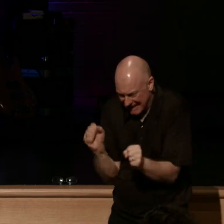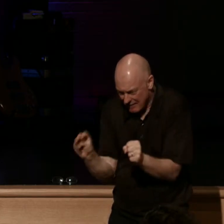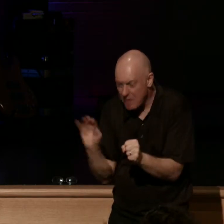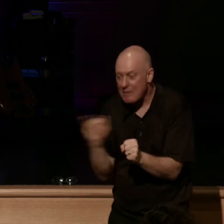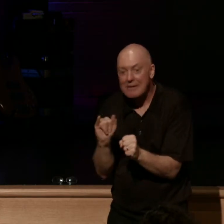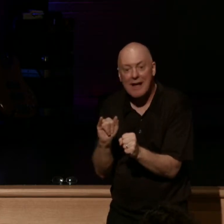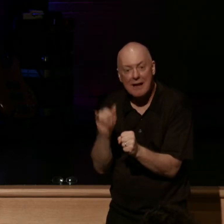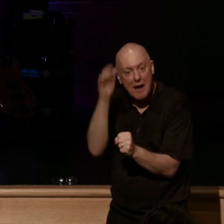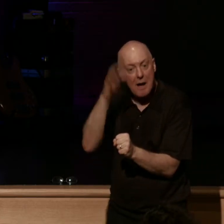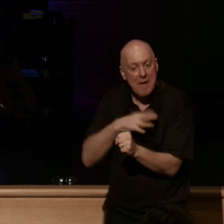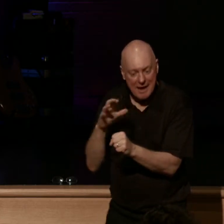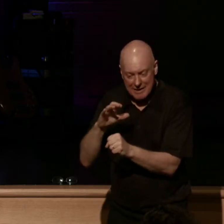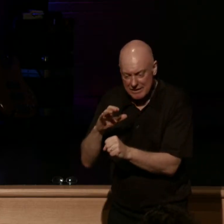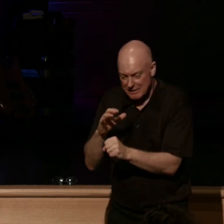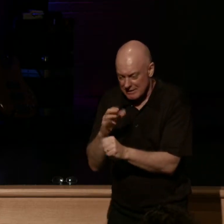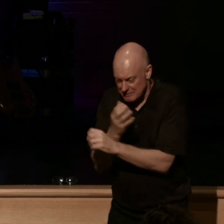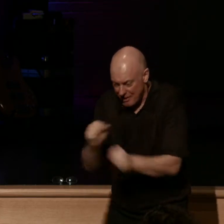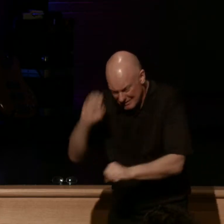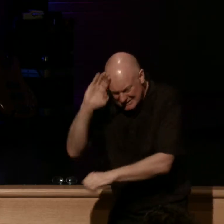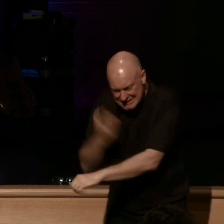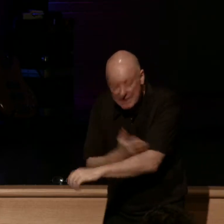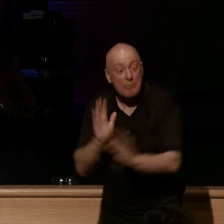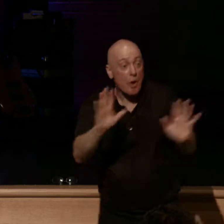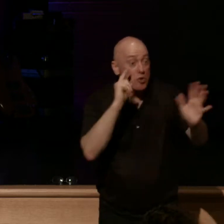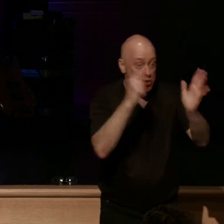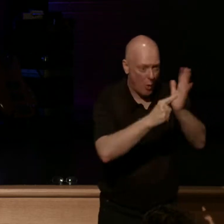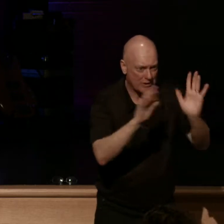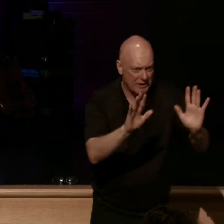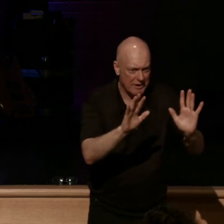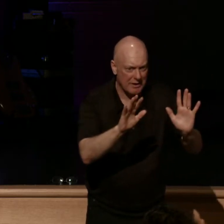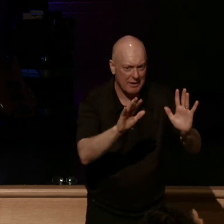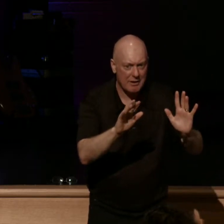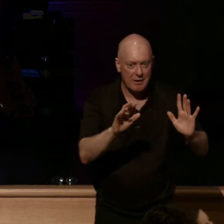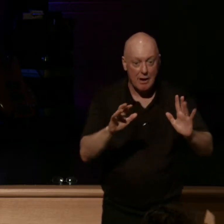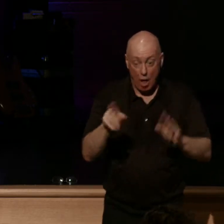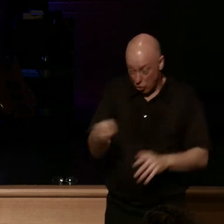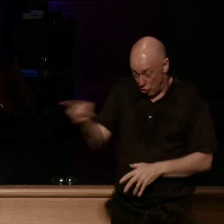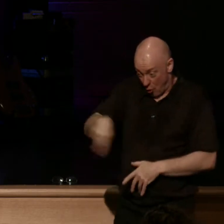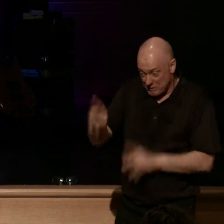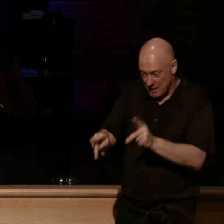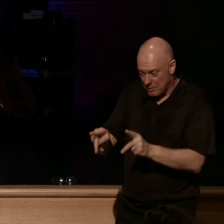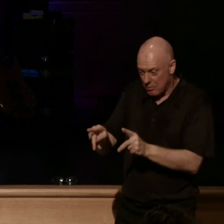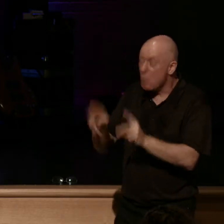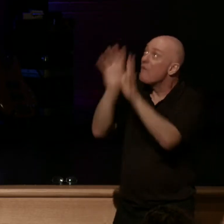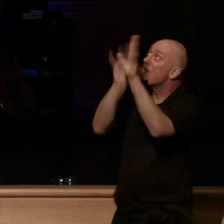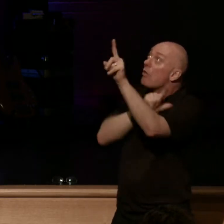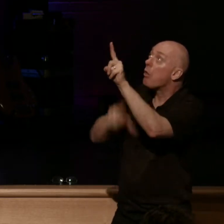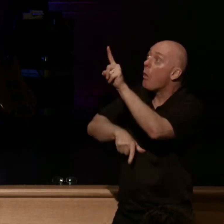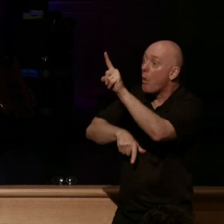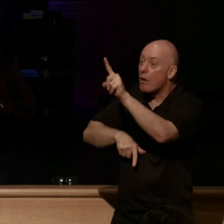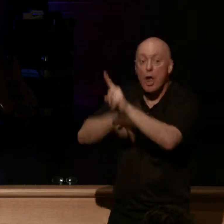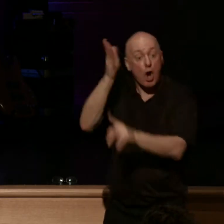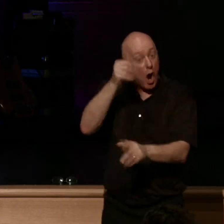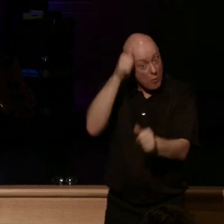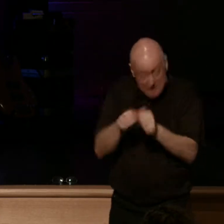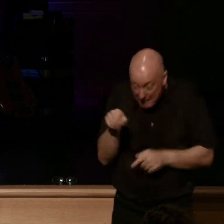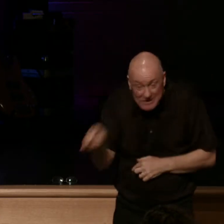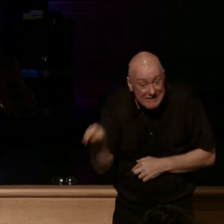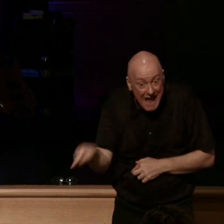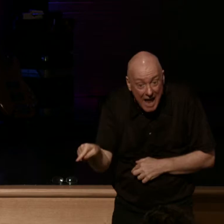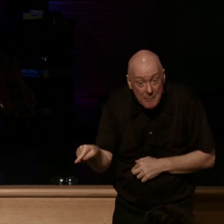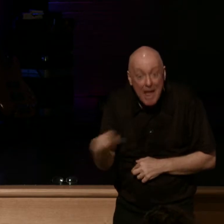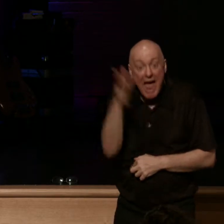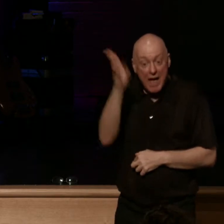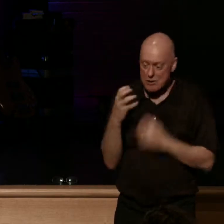spares his son who serves him. So notice here, the reverent, those who fear the Lord, they are remembered. Notice they